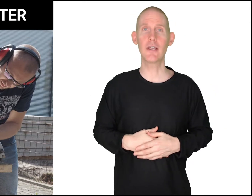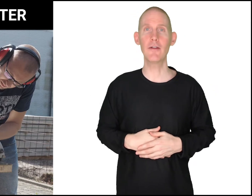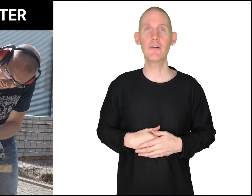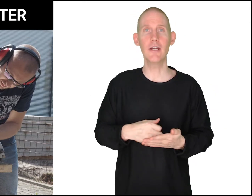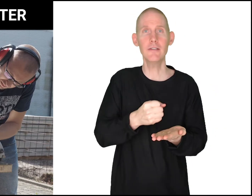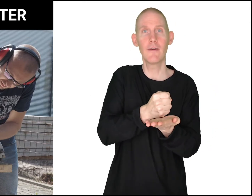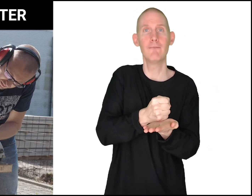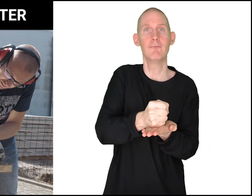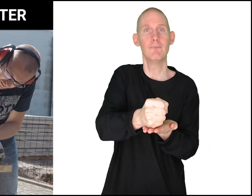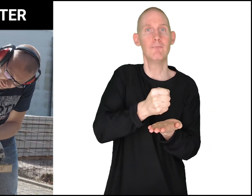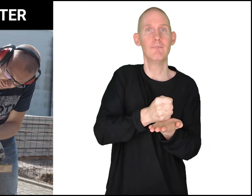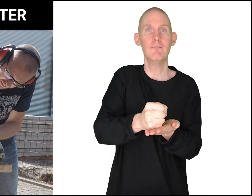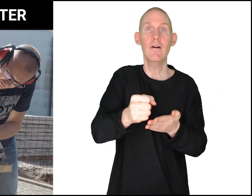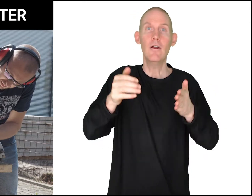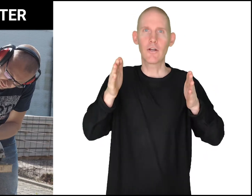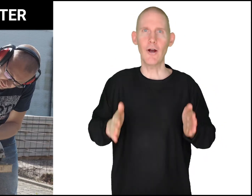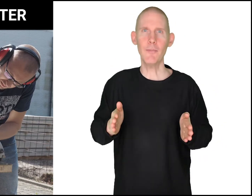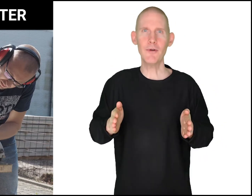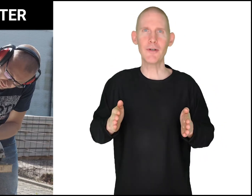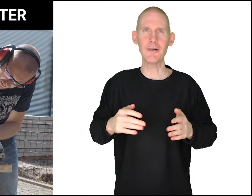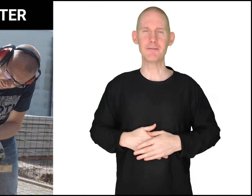together it's carpenter.